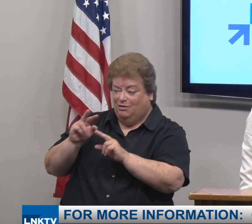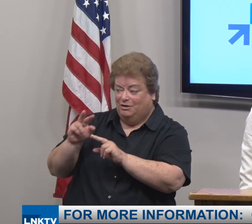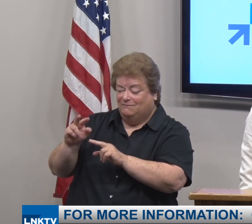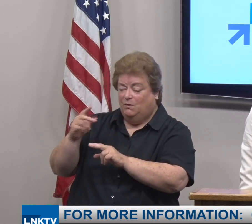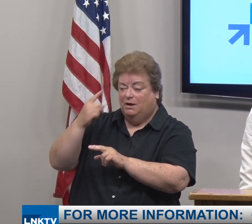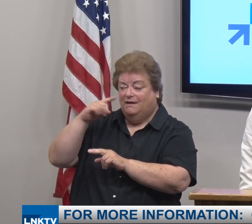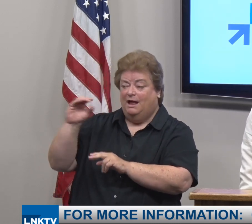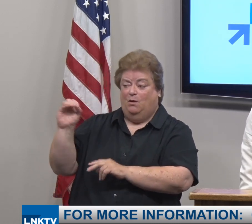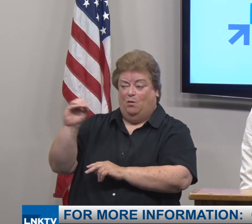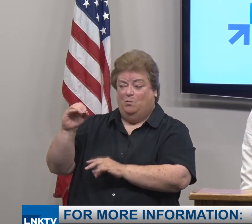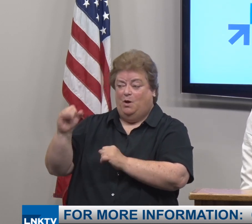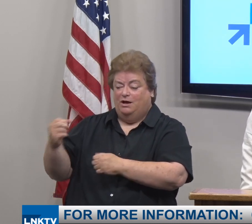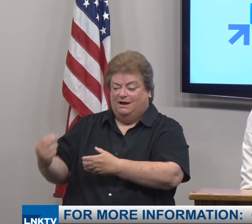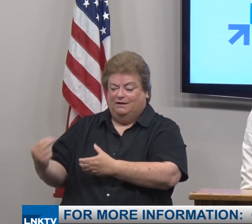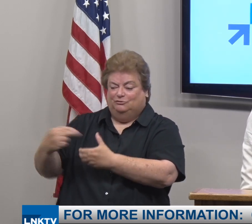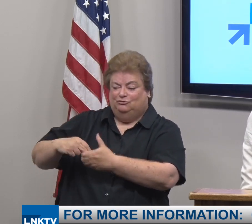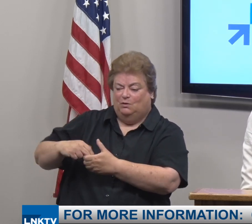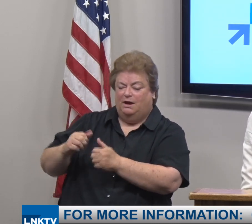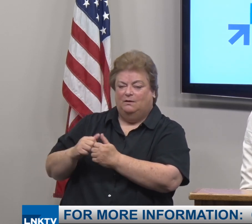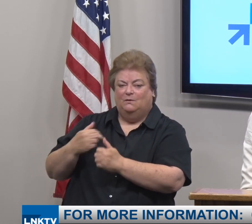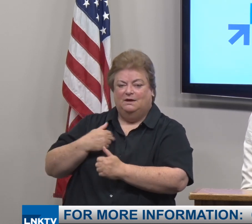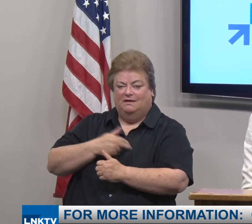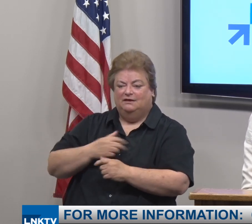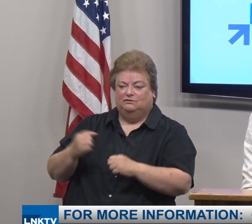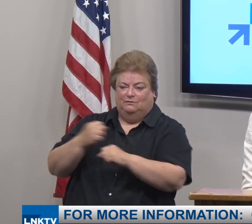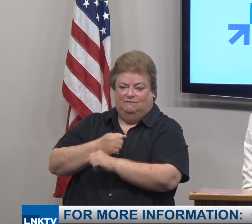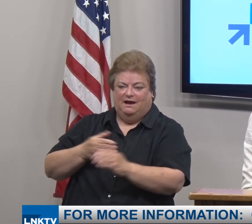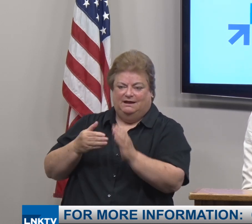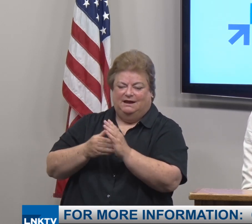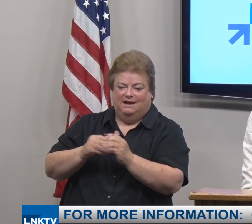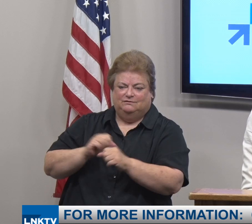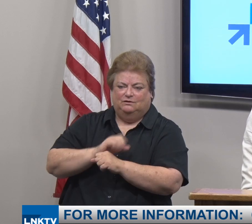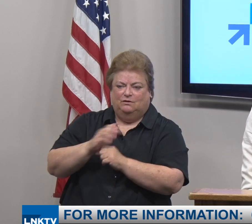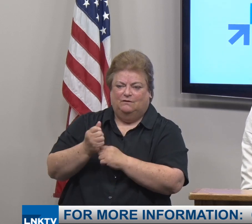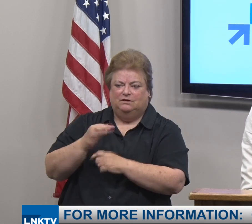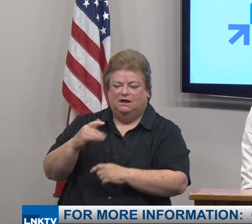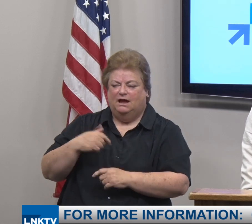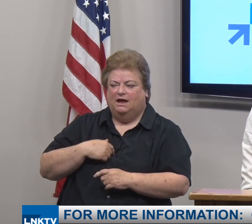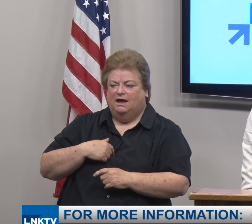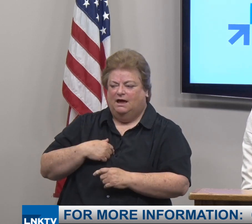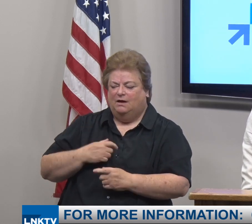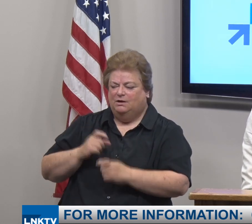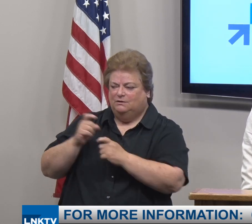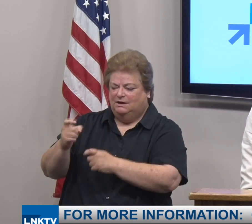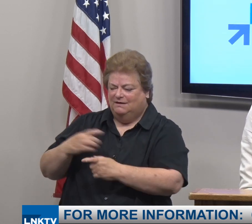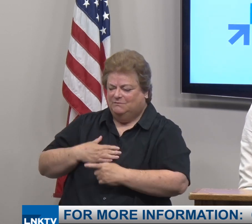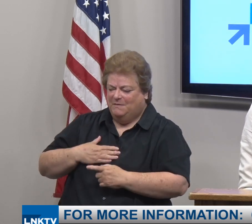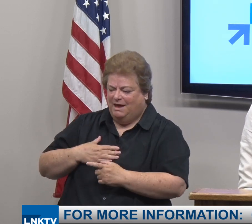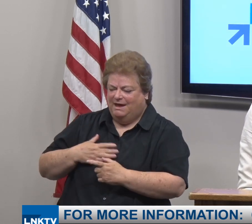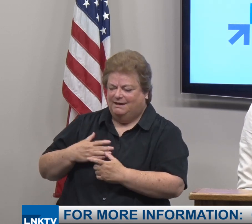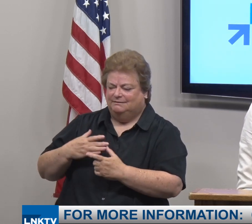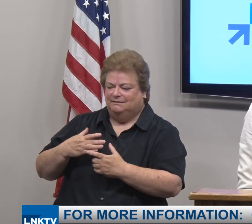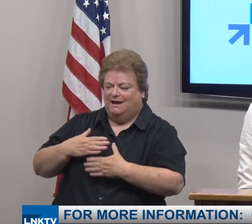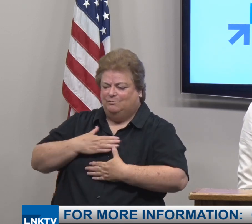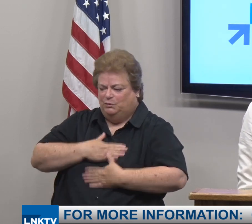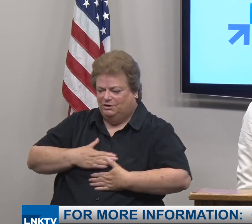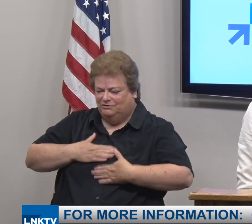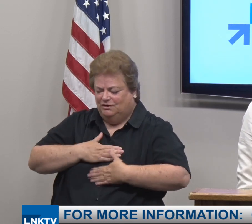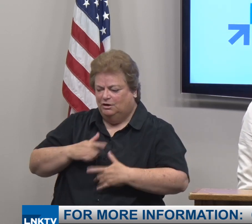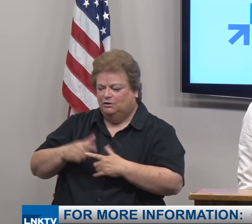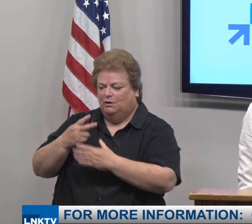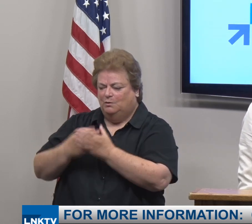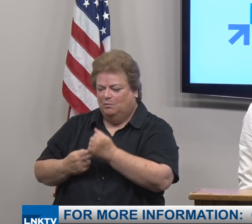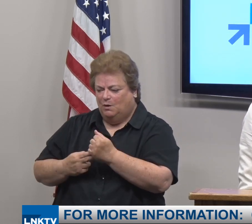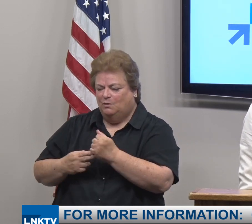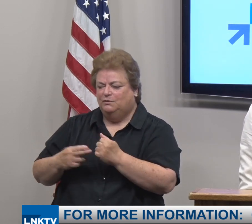forces with us in this fight against COVID-19. I would like to extend my deepest appreciation to both the Douglas County